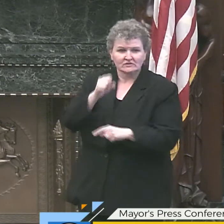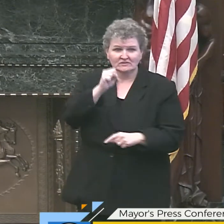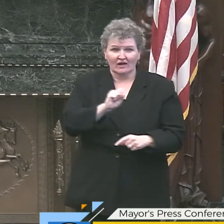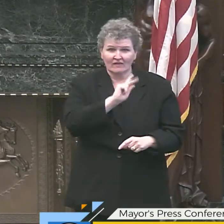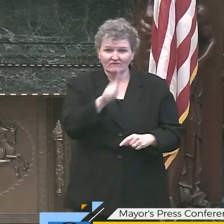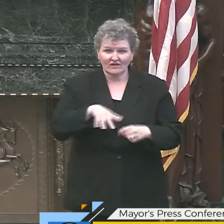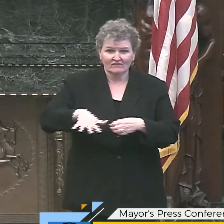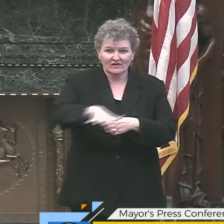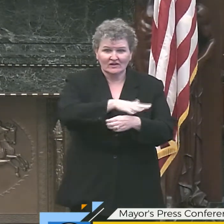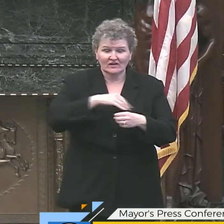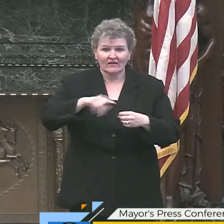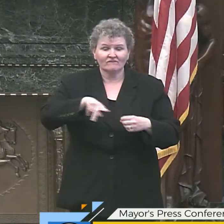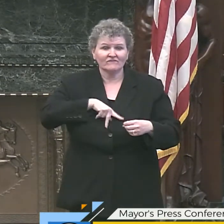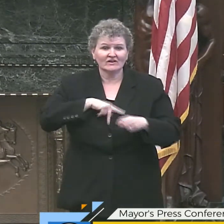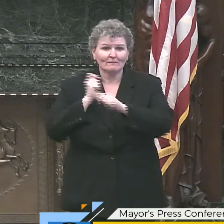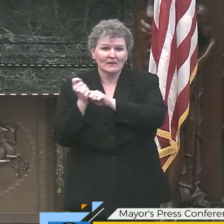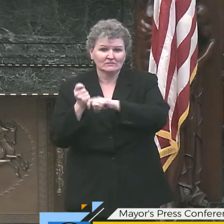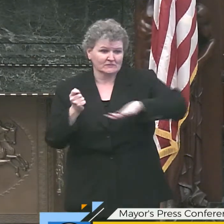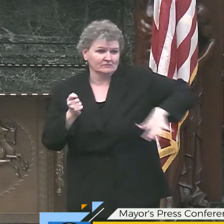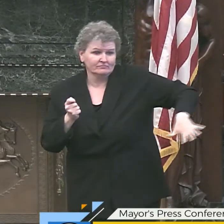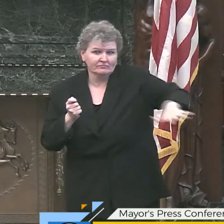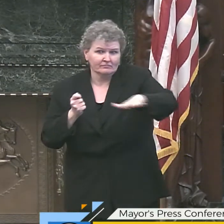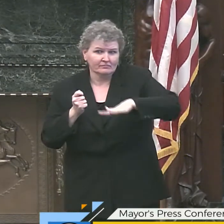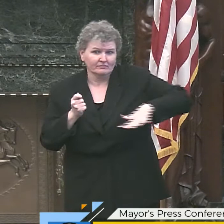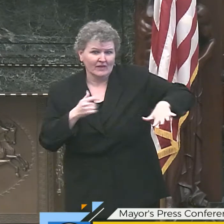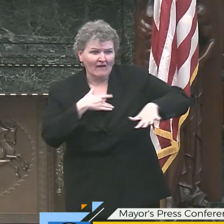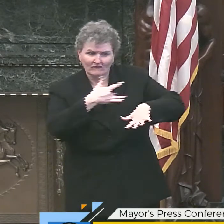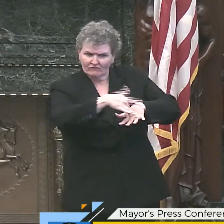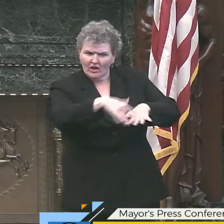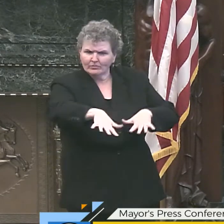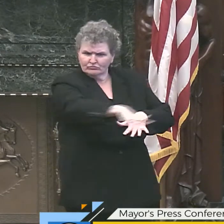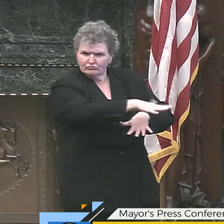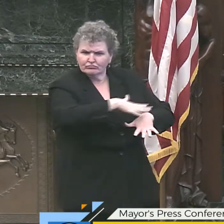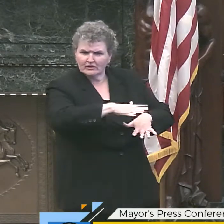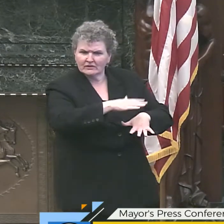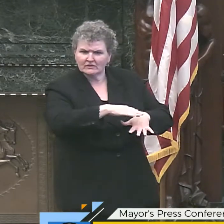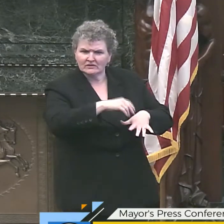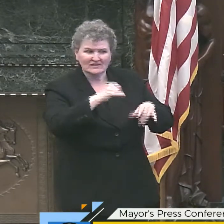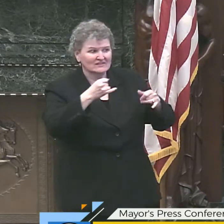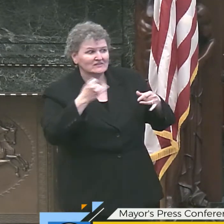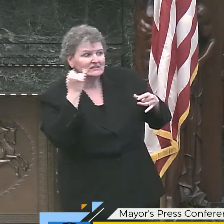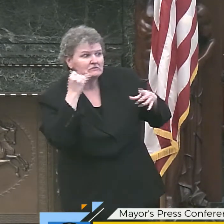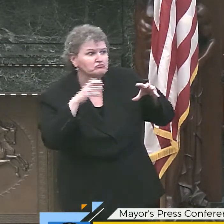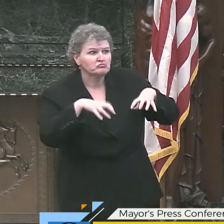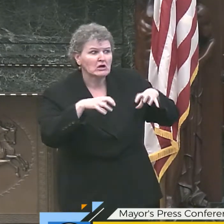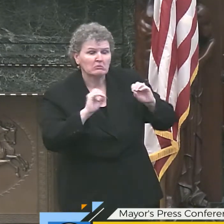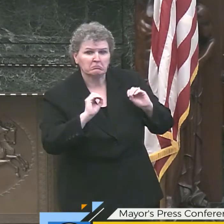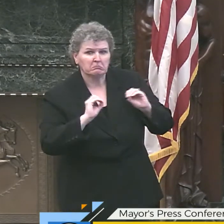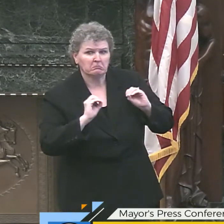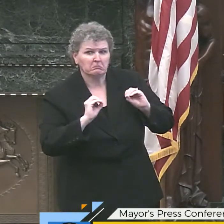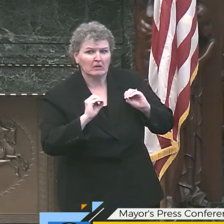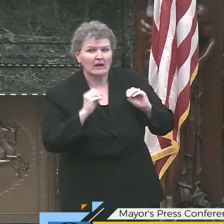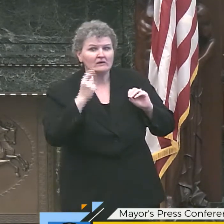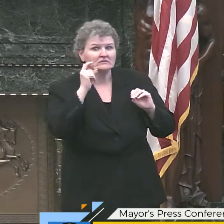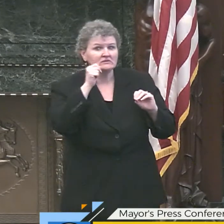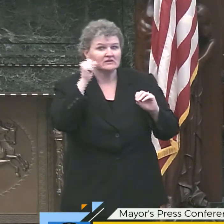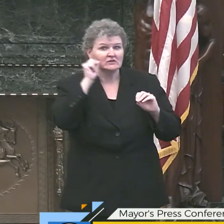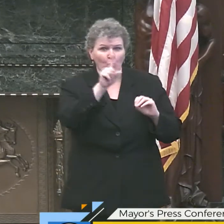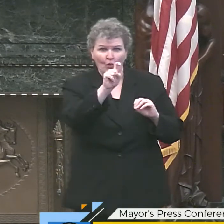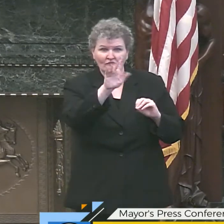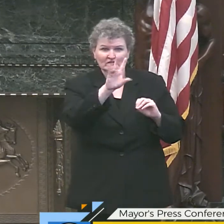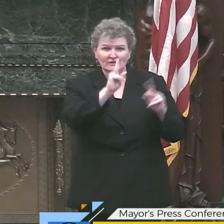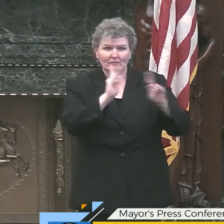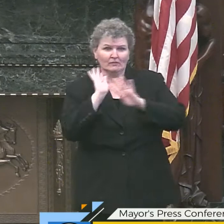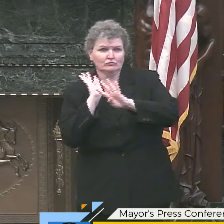p.m. to 6 p.m., assuming it's not raining. Yesterday, the site tested 157 people. The site tests